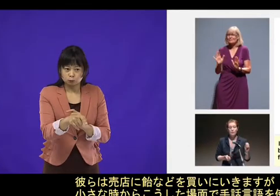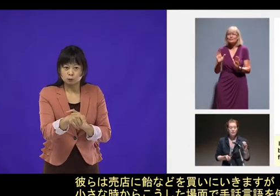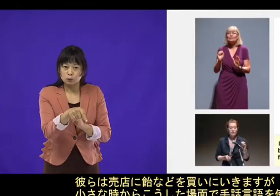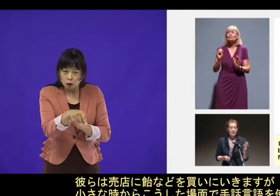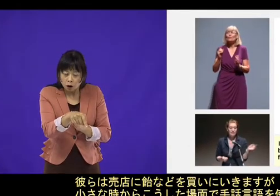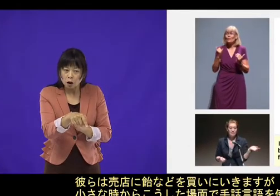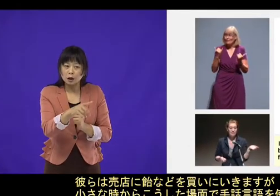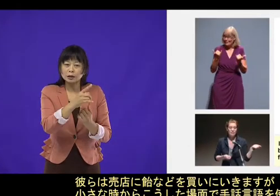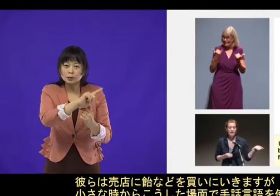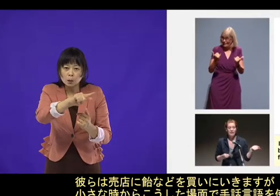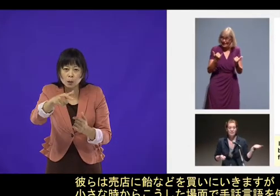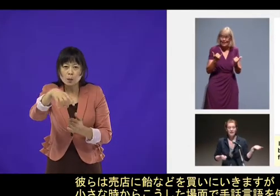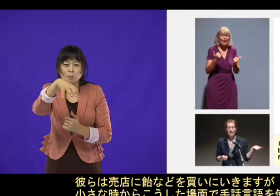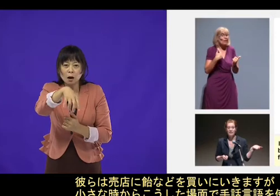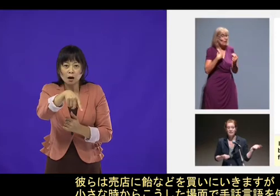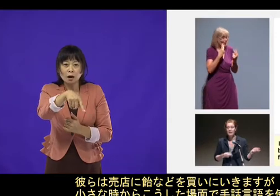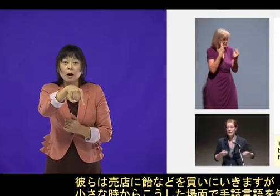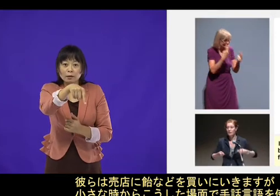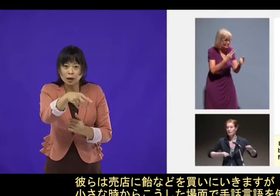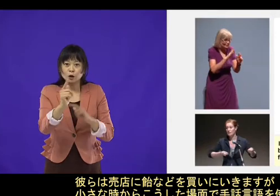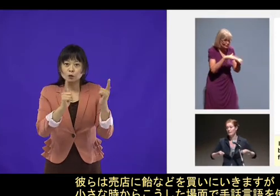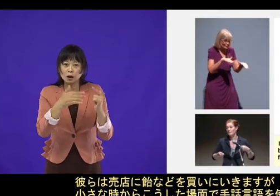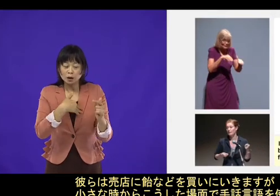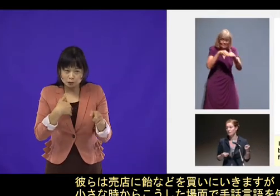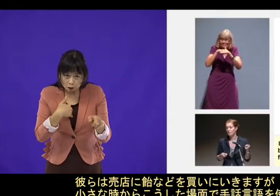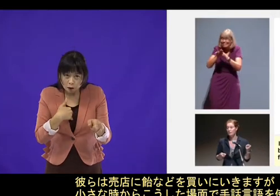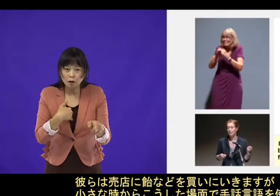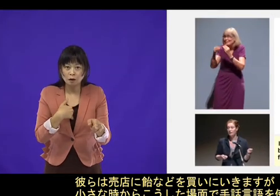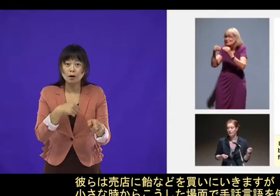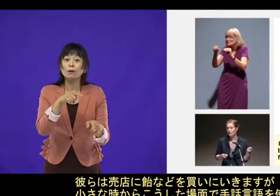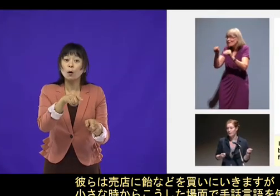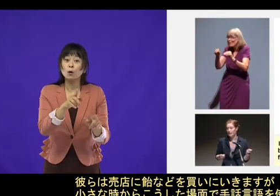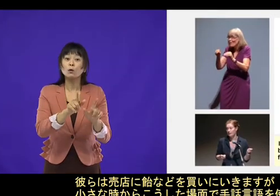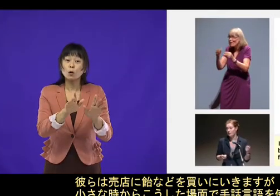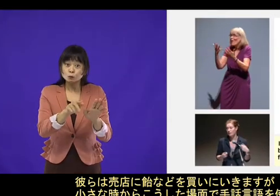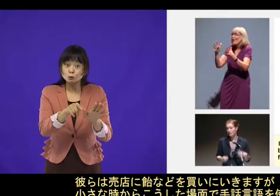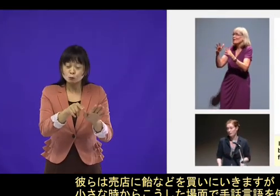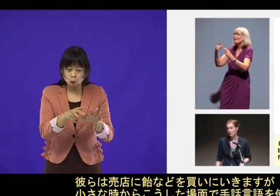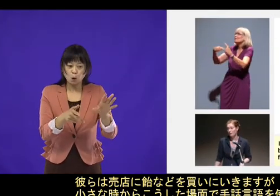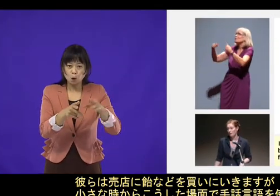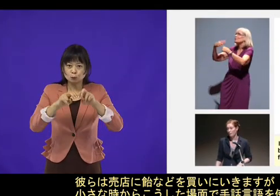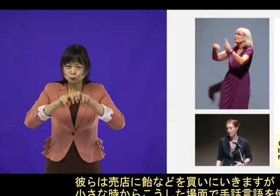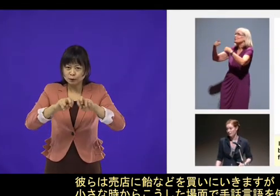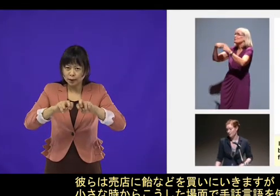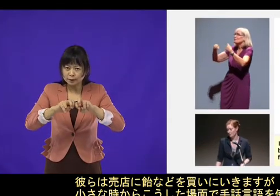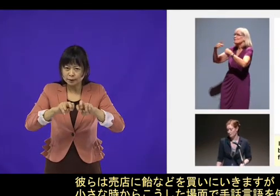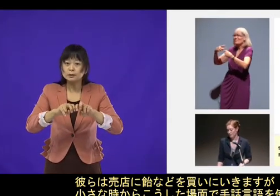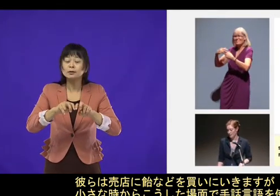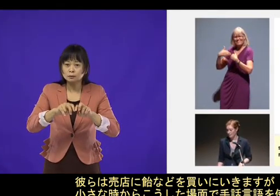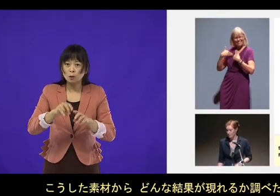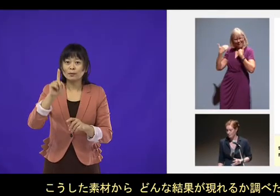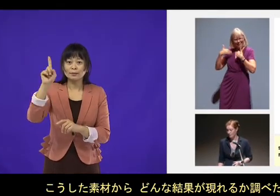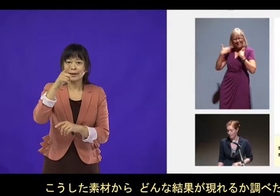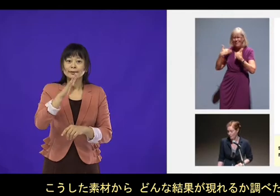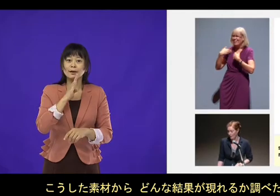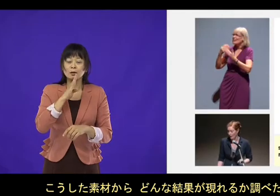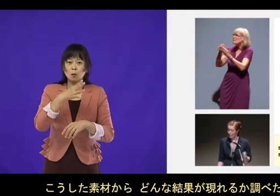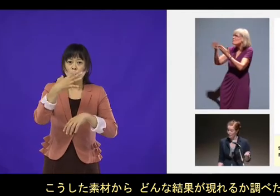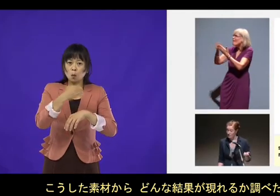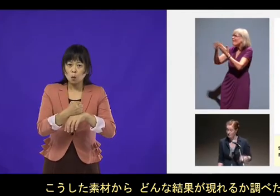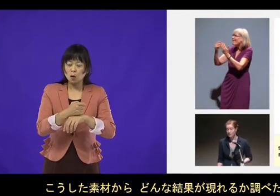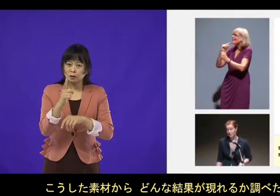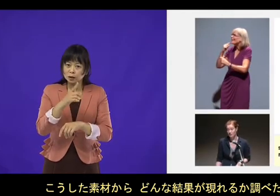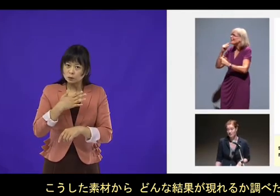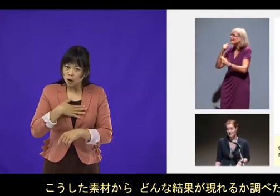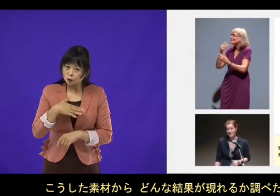also going to a kiosk and buying some candy, and they can use sign language from a very early age within these contexts. So I'll